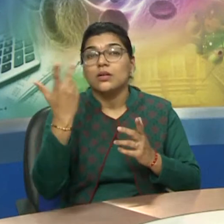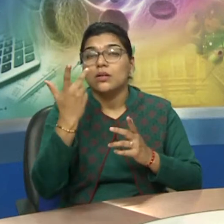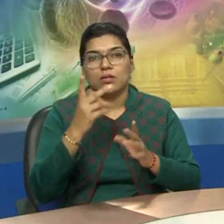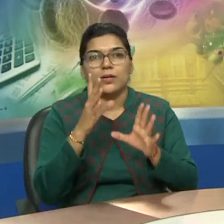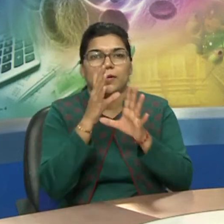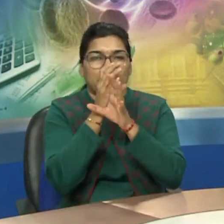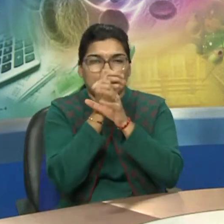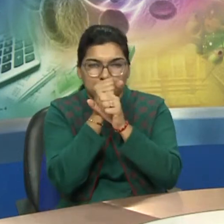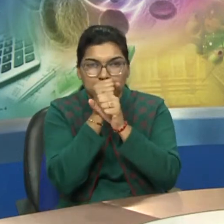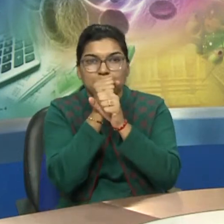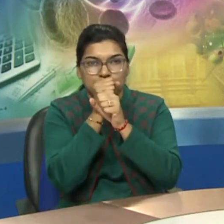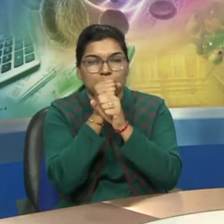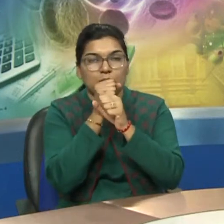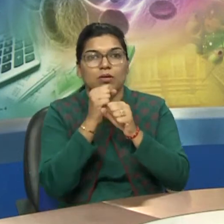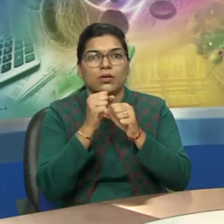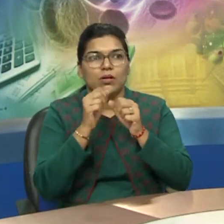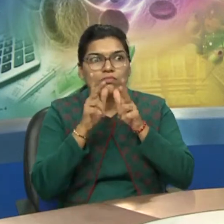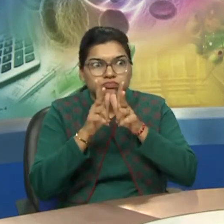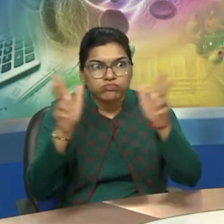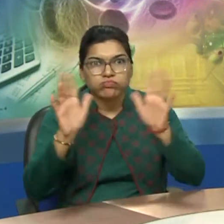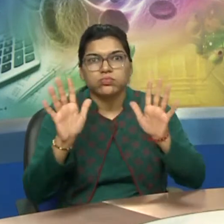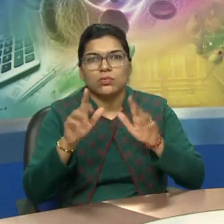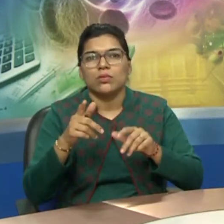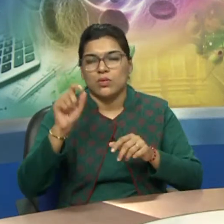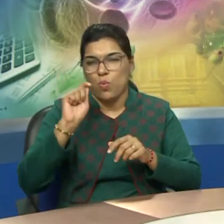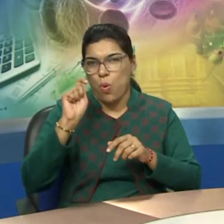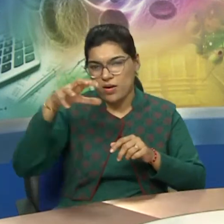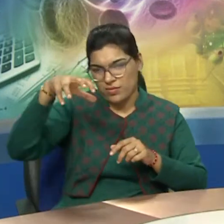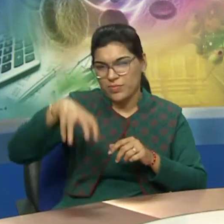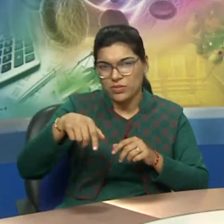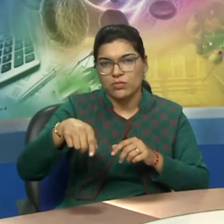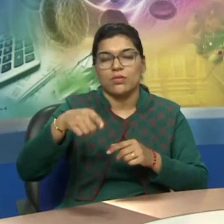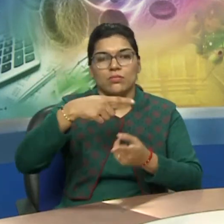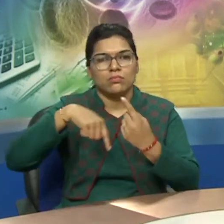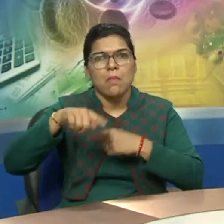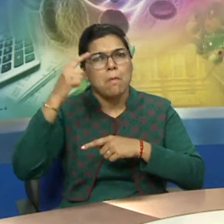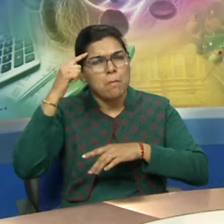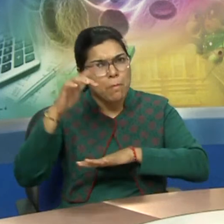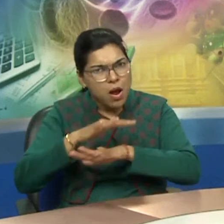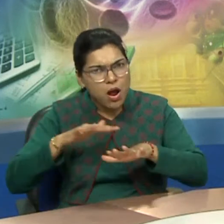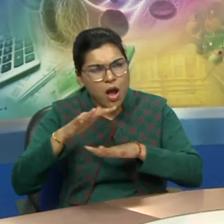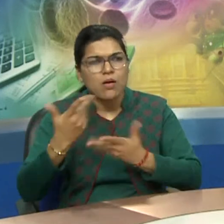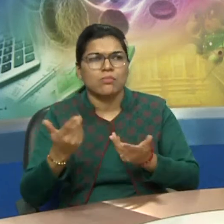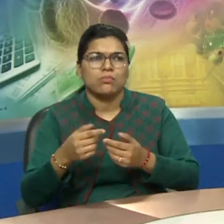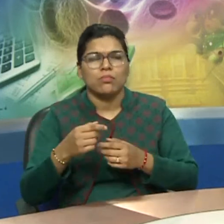point explains about the confidentiality. It means to keep secret of something.